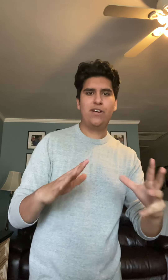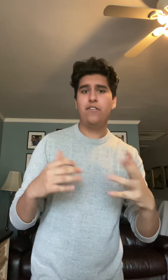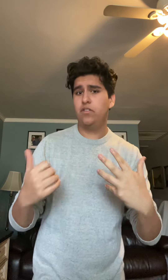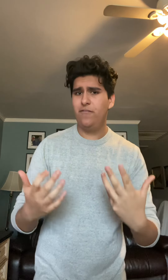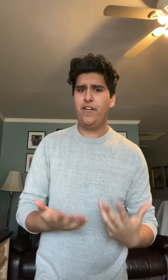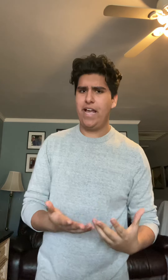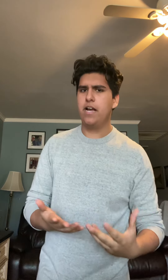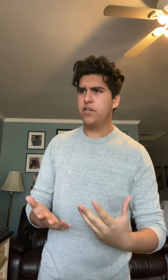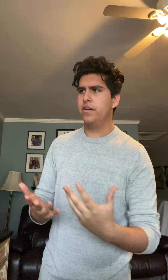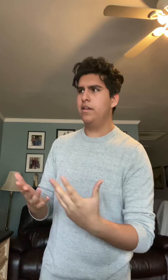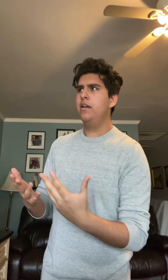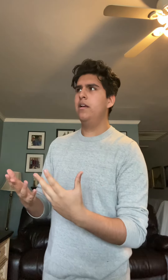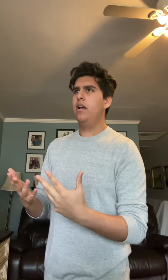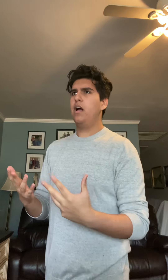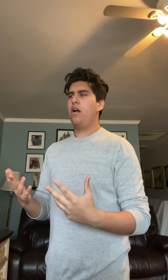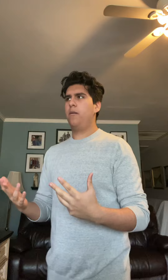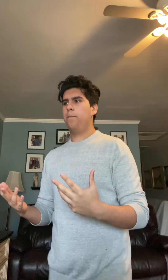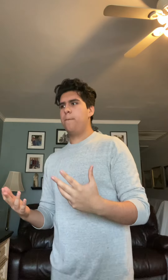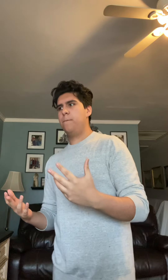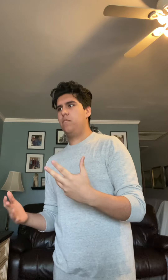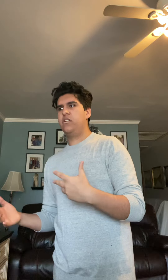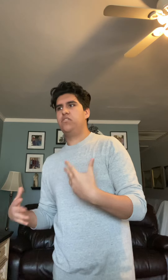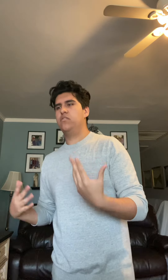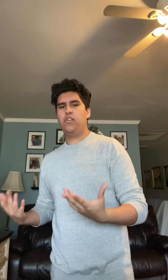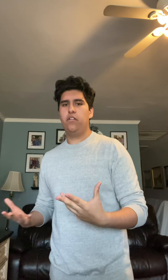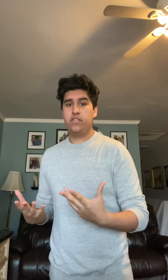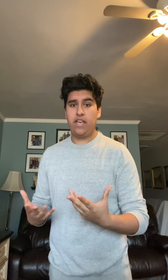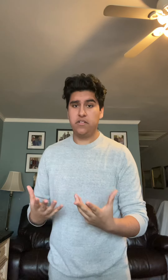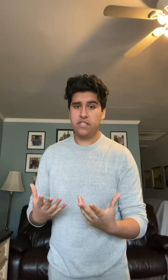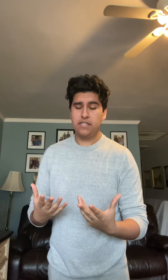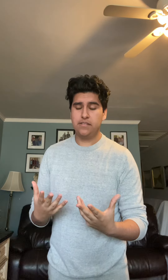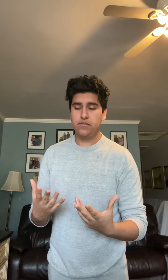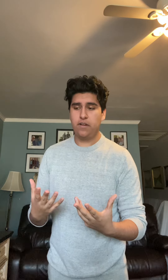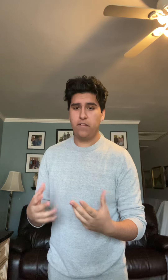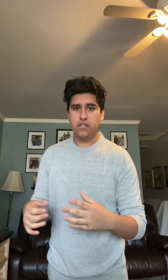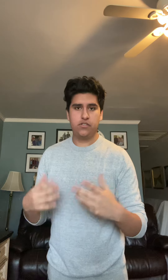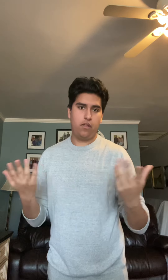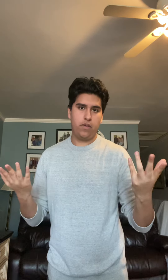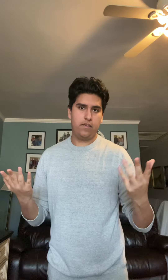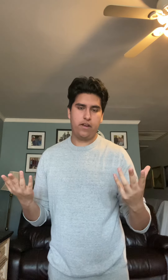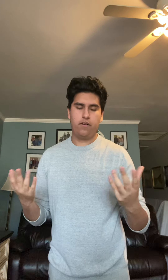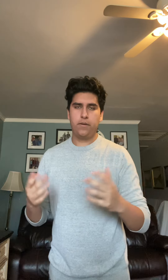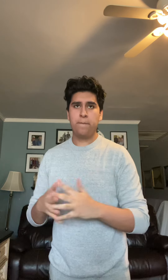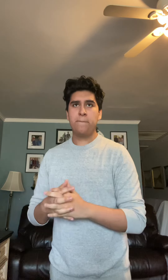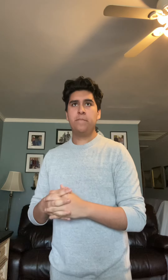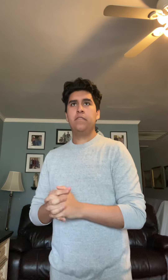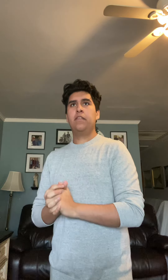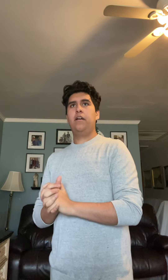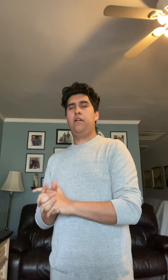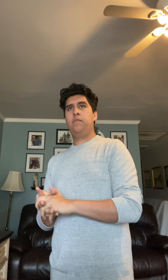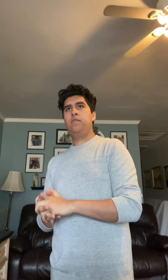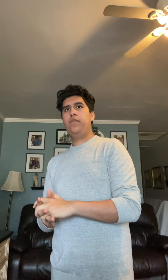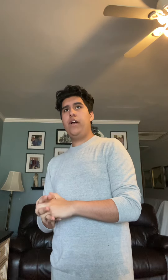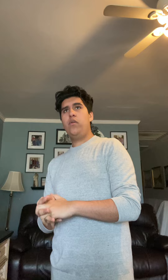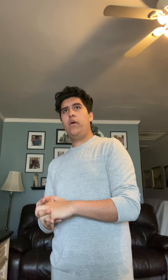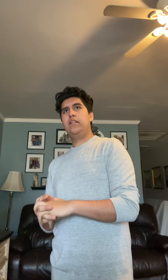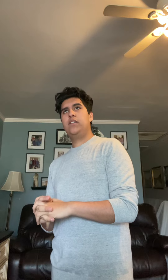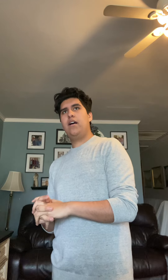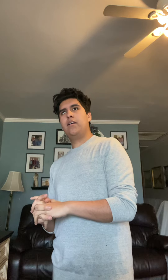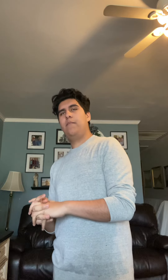is all very accurate. We just don't see all the tales that he gets involved in. It's just Loki as a character. Now let's talk